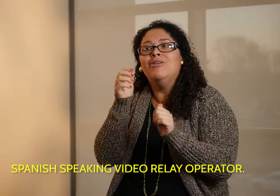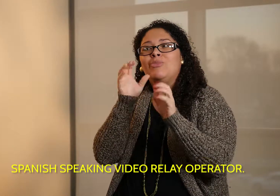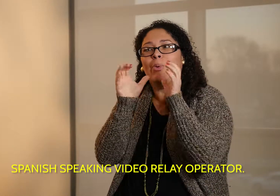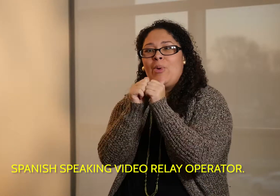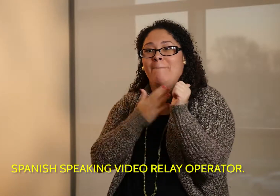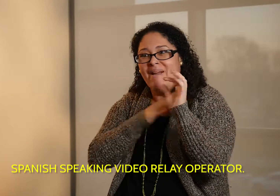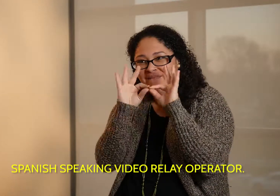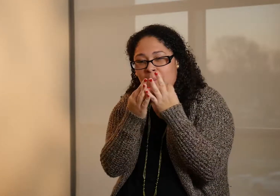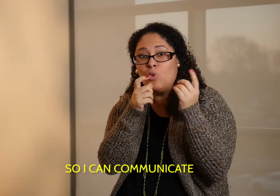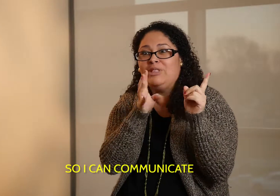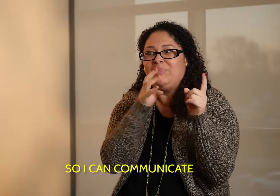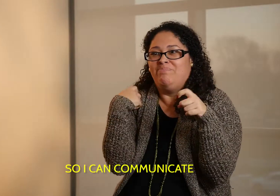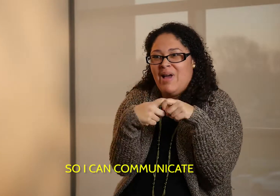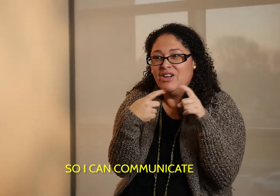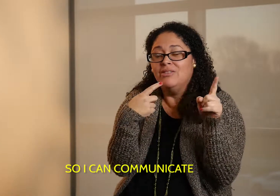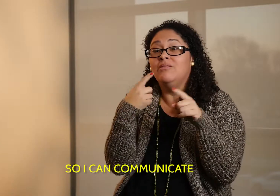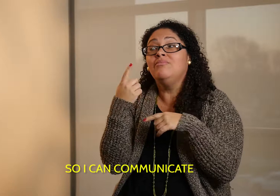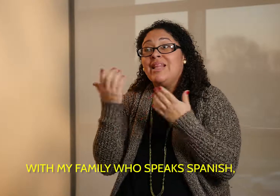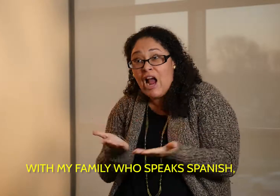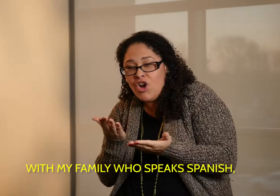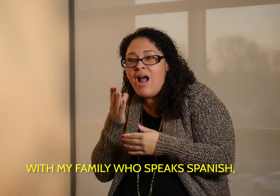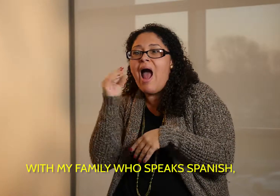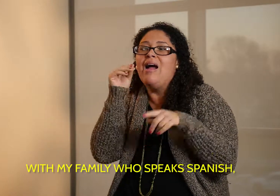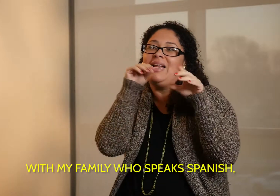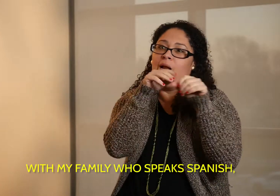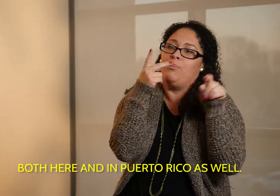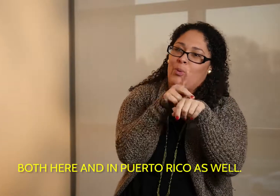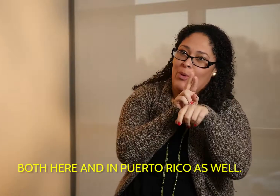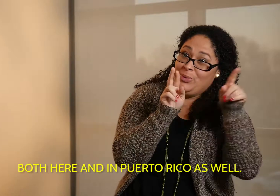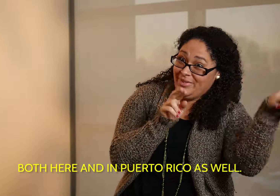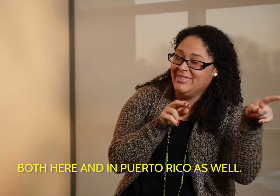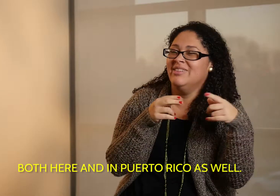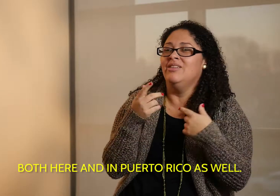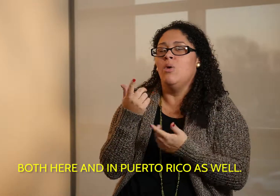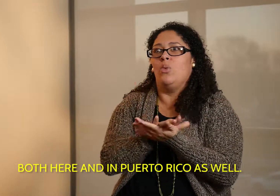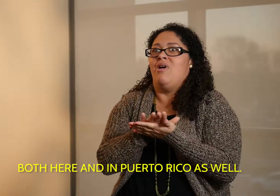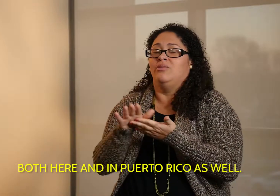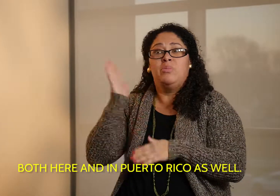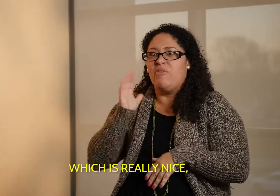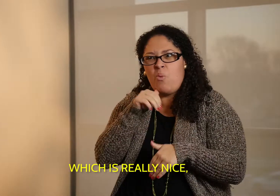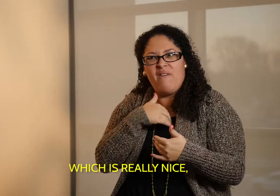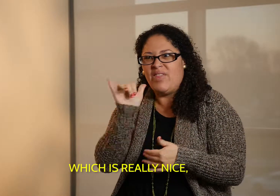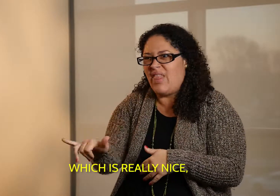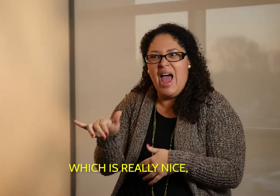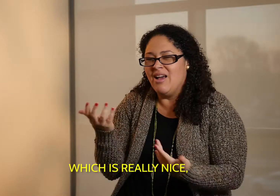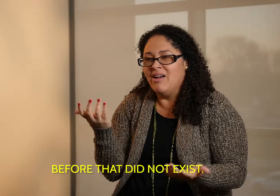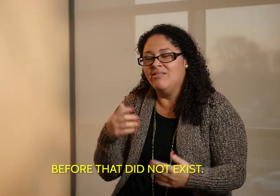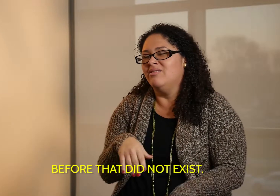relay operator, so I can communicate with my family that speaks Spanish, both here and in Puerto Rico as well, which is really nice. Before, that did